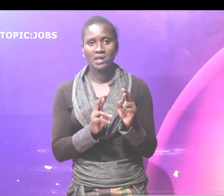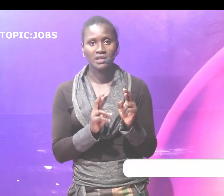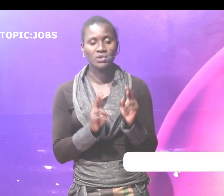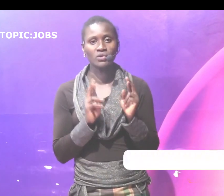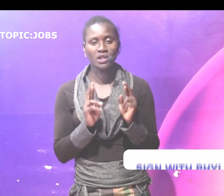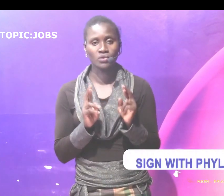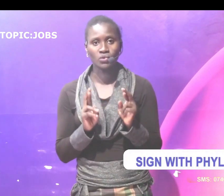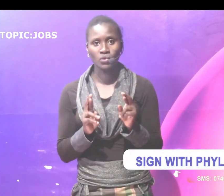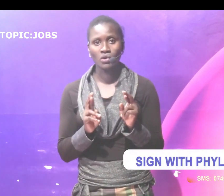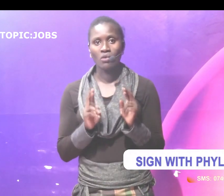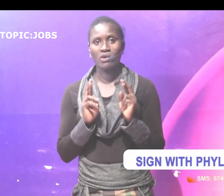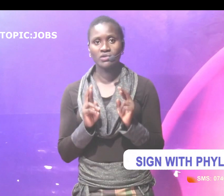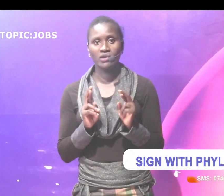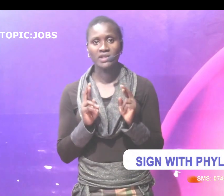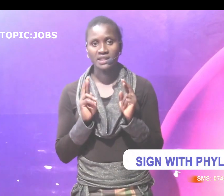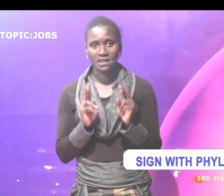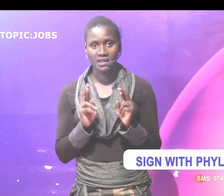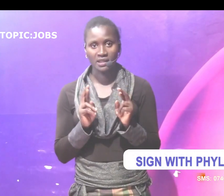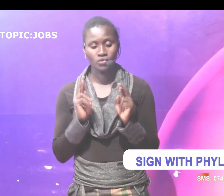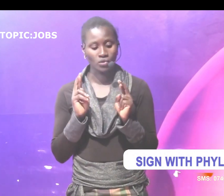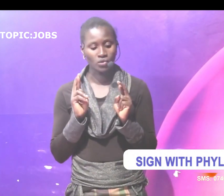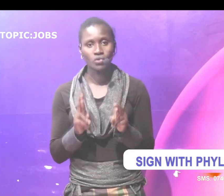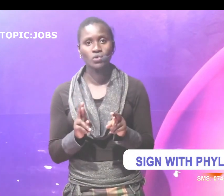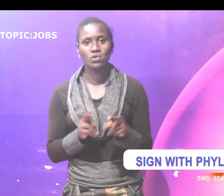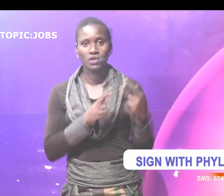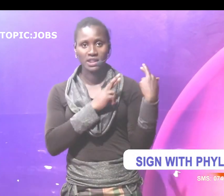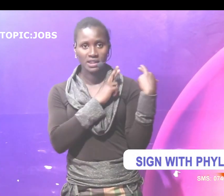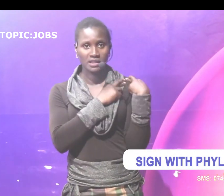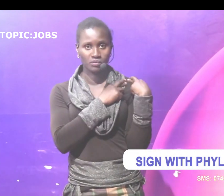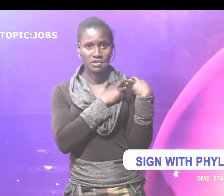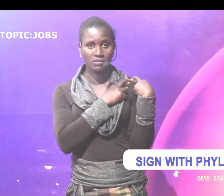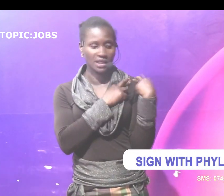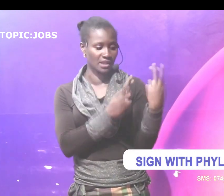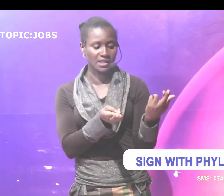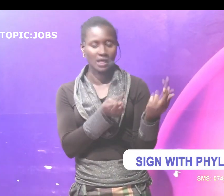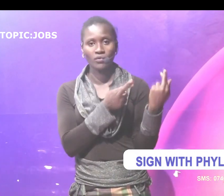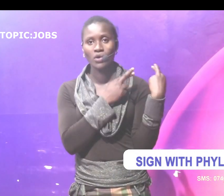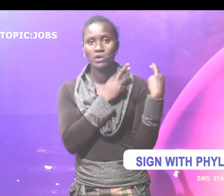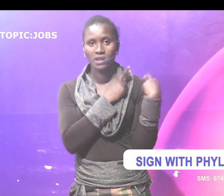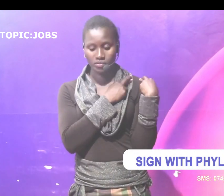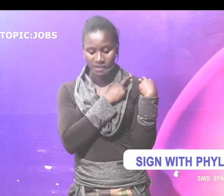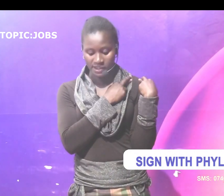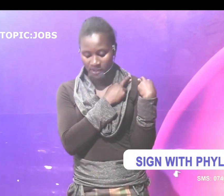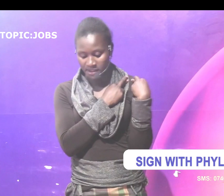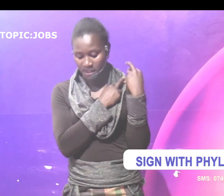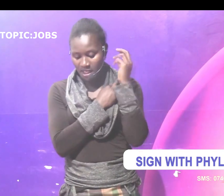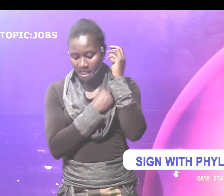you need to do what you have been intended to do. So this is the responsibility, the sign for responsibility. And then